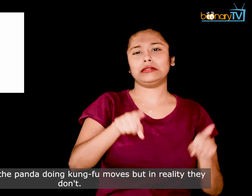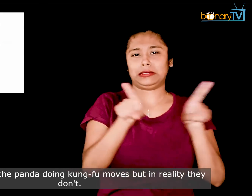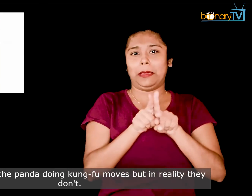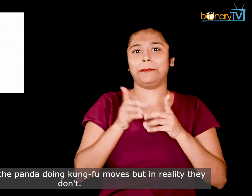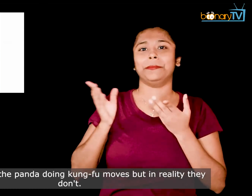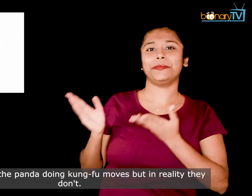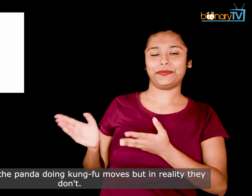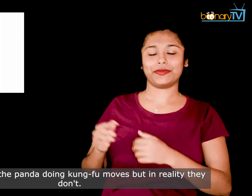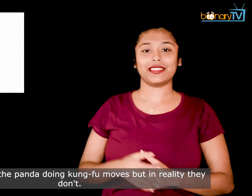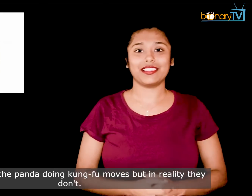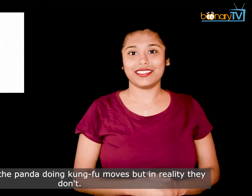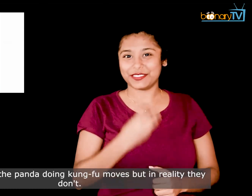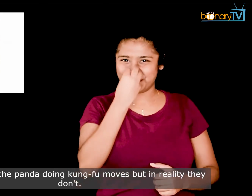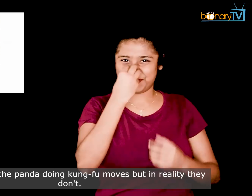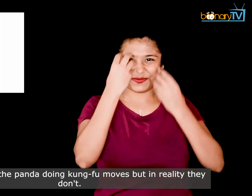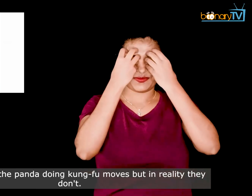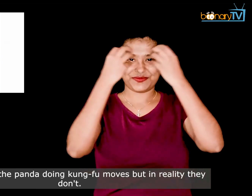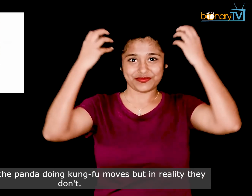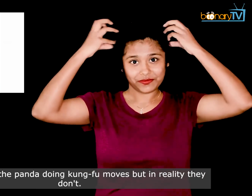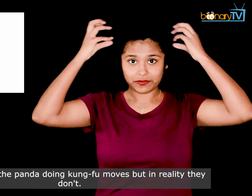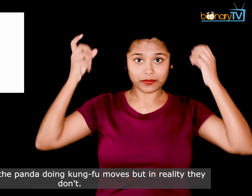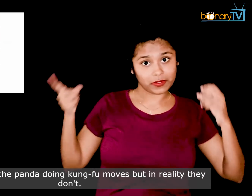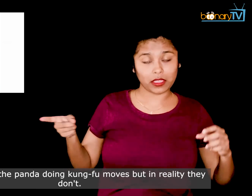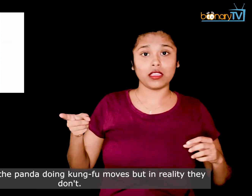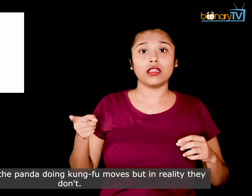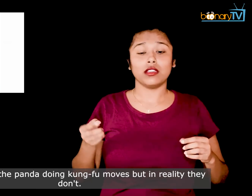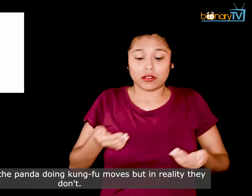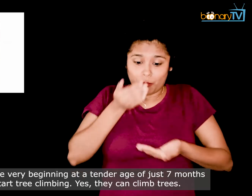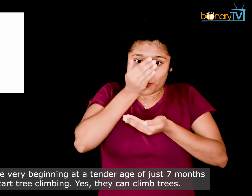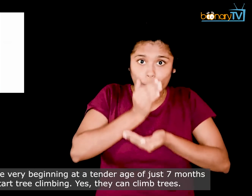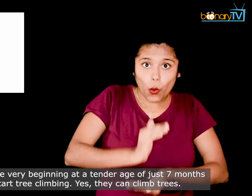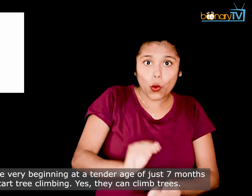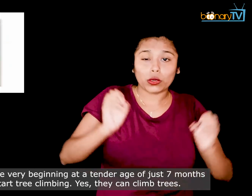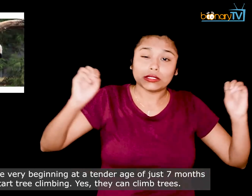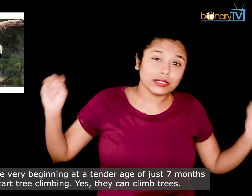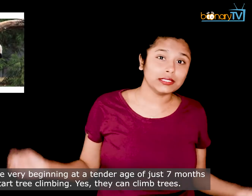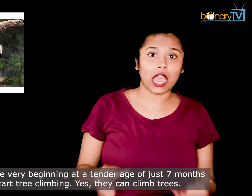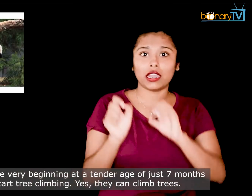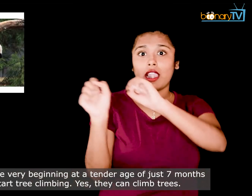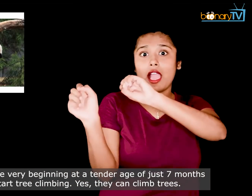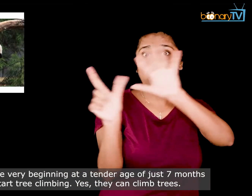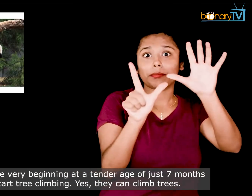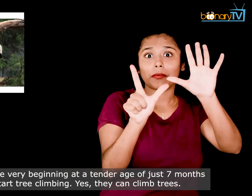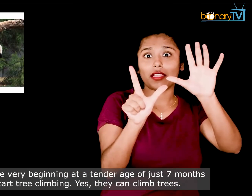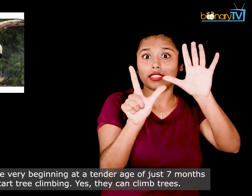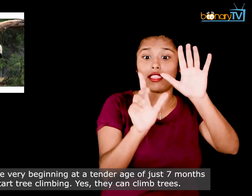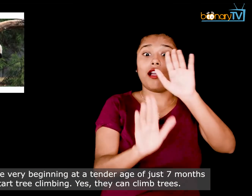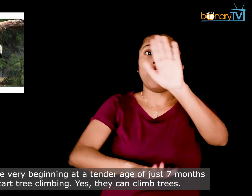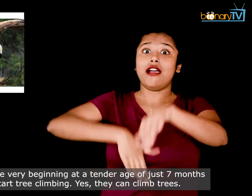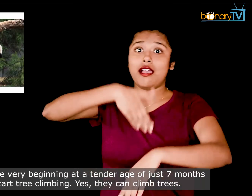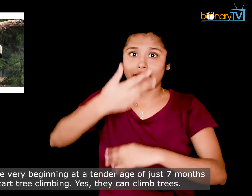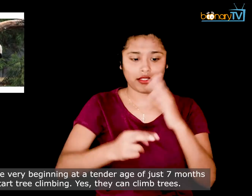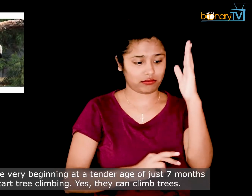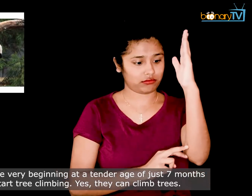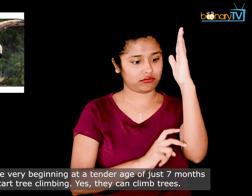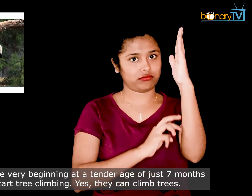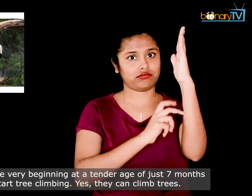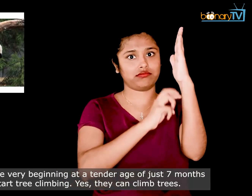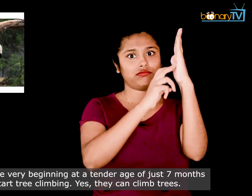moves, but in reality they don't. Pandas from the very beginning at a tender age of just 7 months